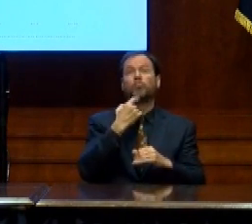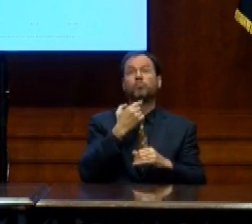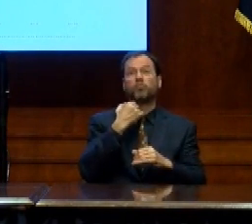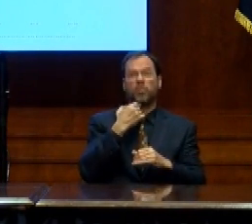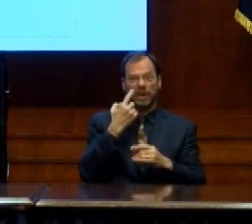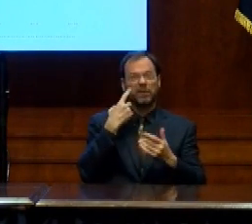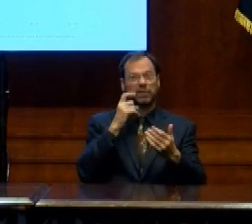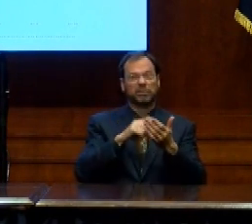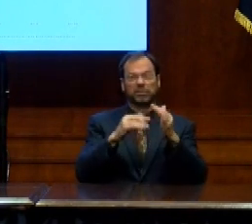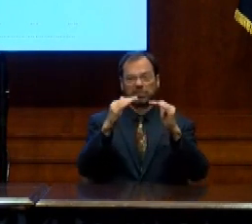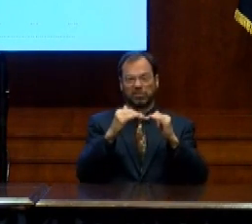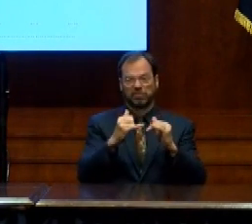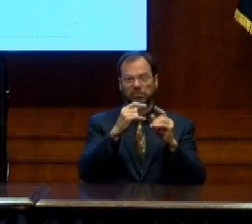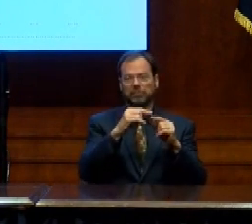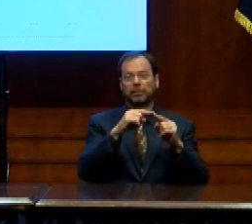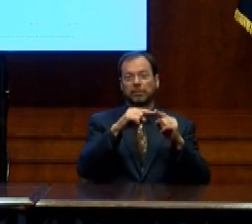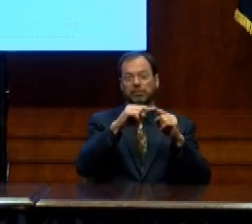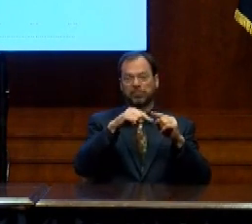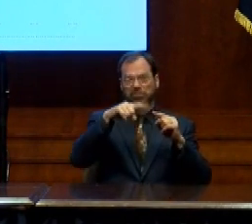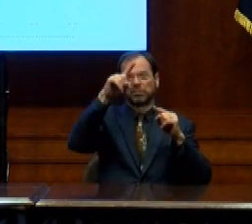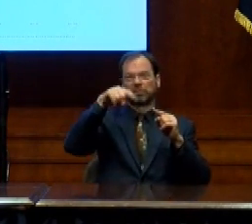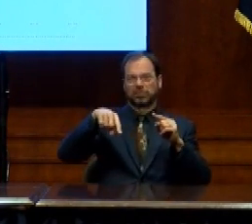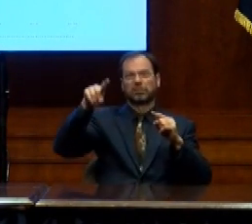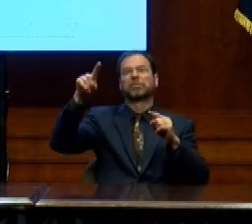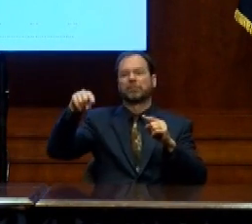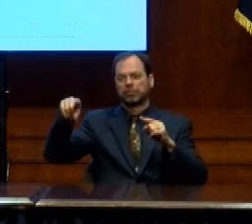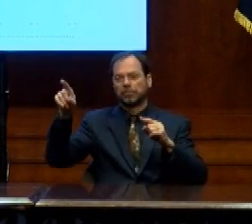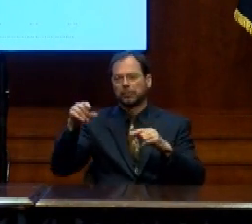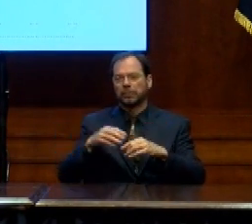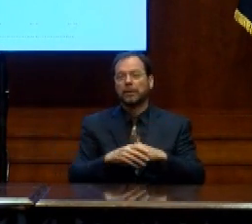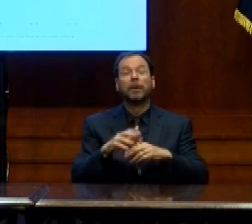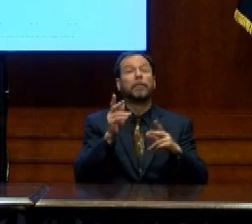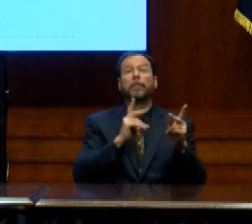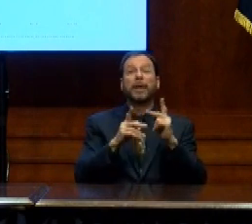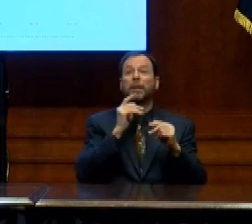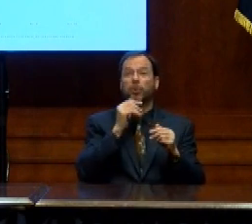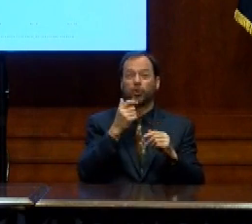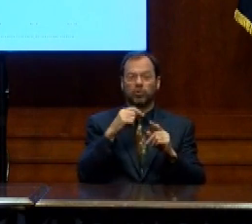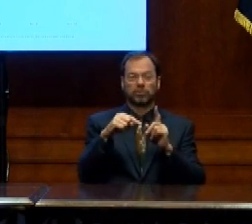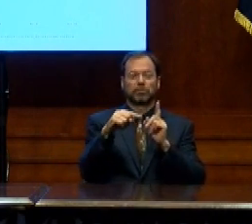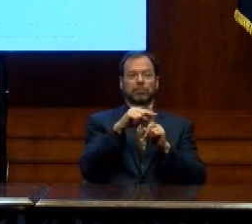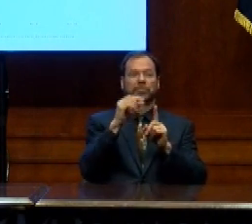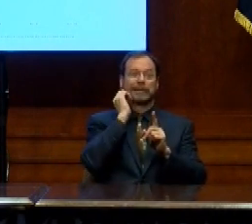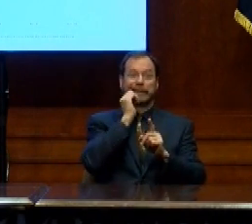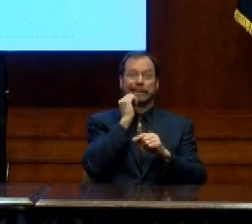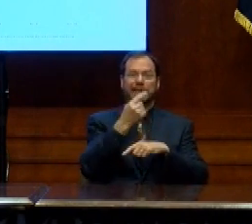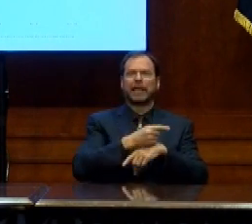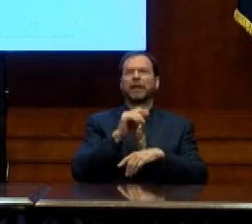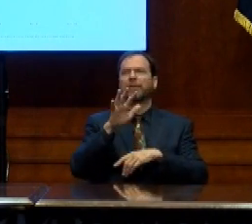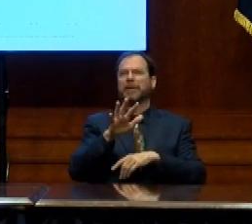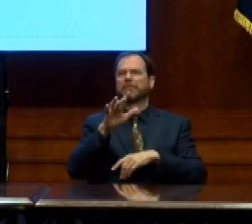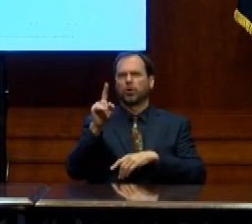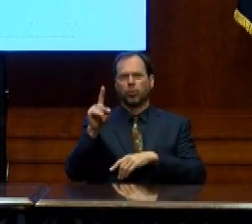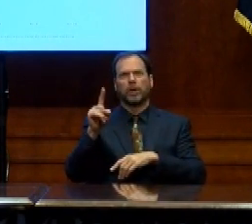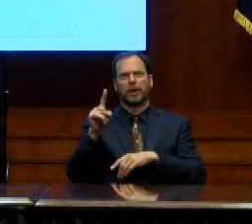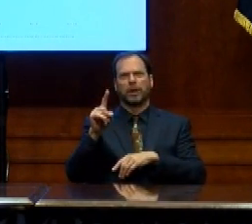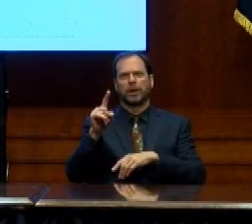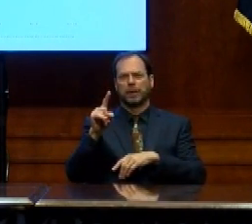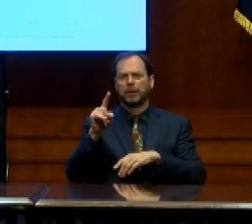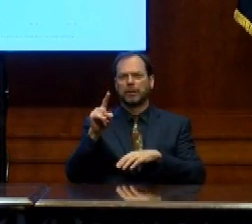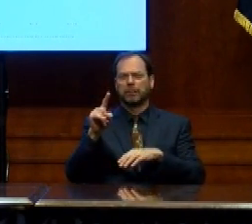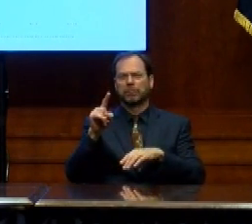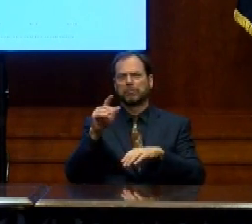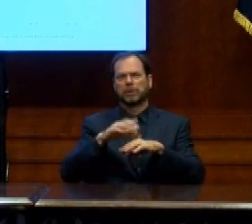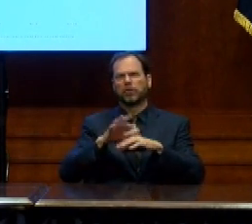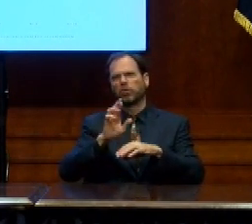line. And so the most recent number we have for people testing positive on a daily basis is 51, that's shown on the